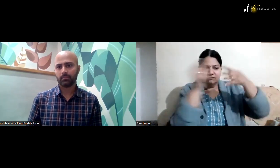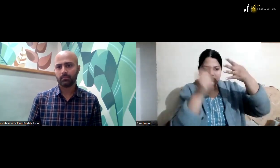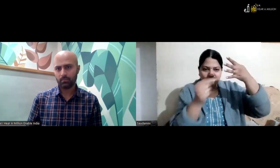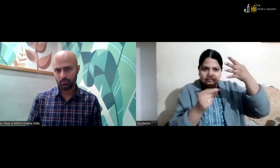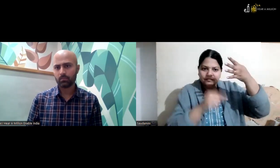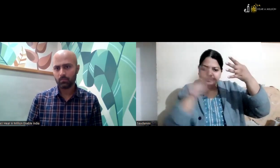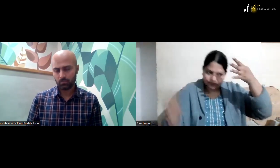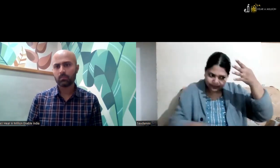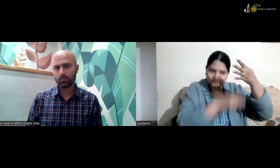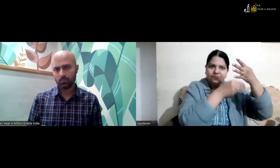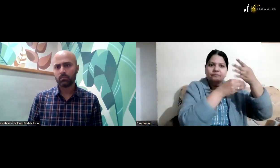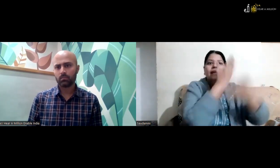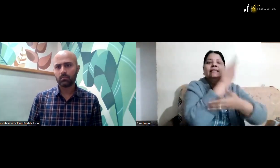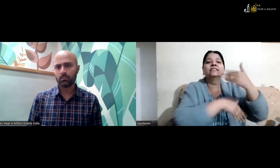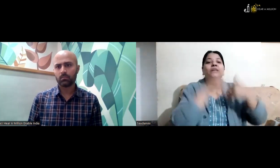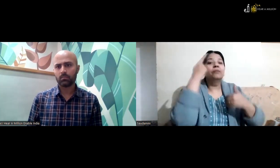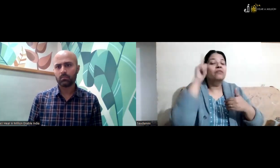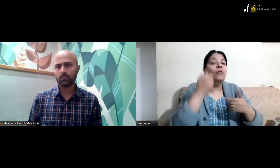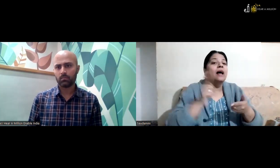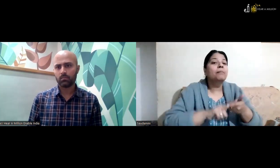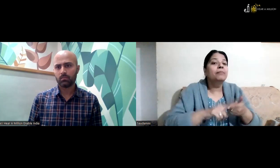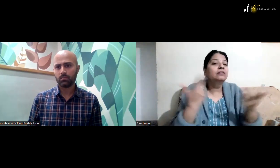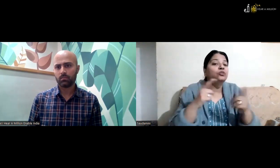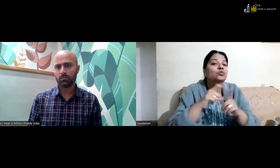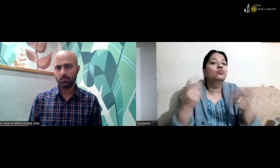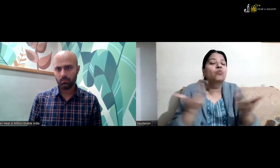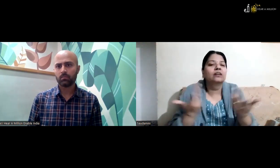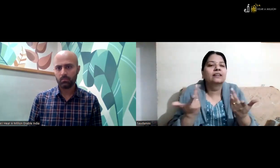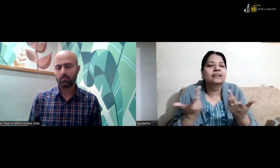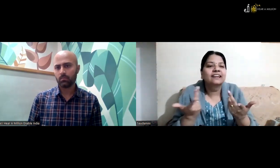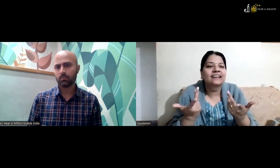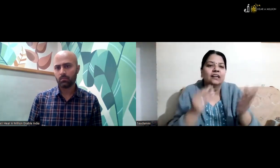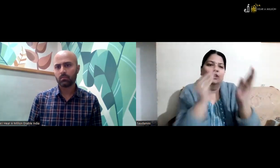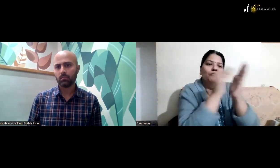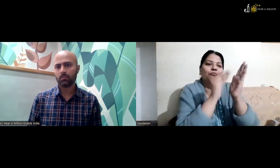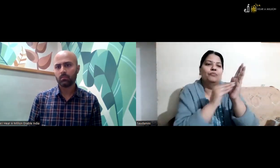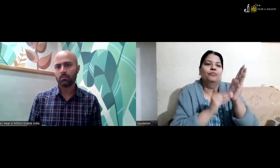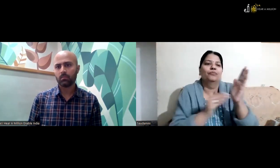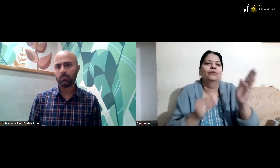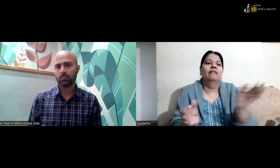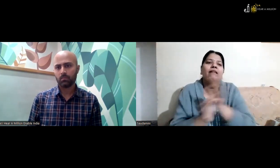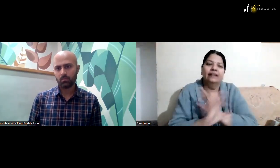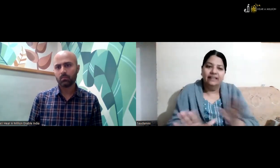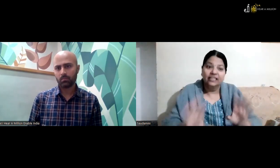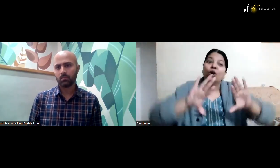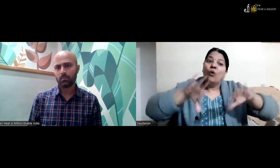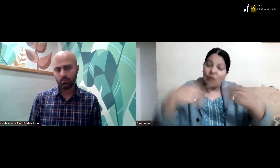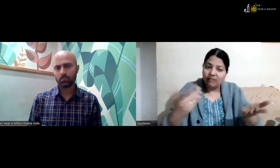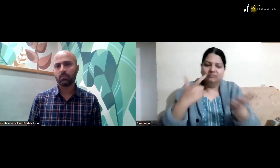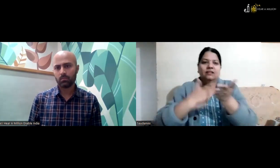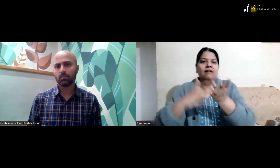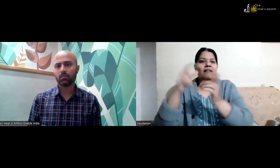there are quite acts, I will be highlighting it, and just for the disabled persons, like there are